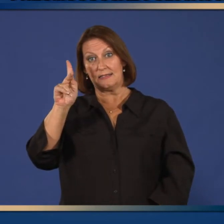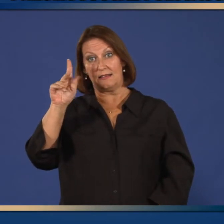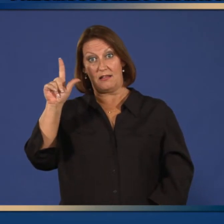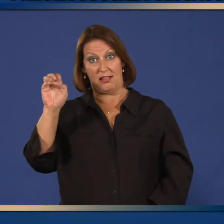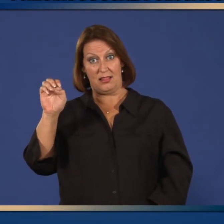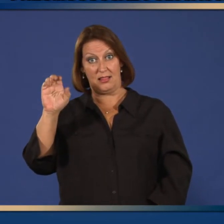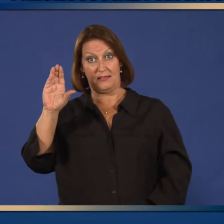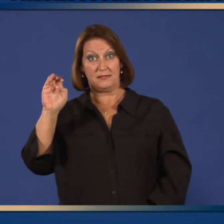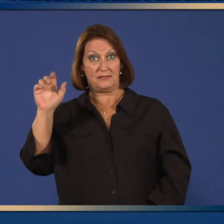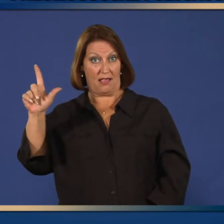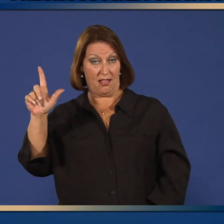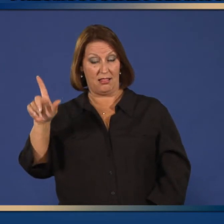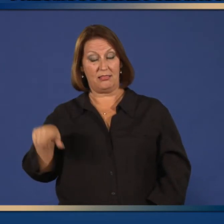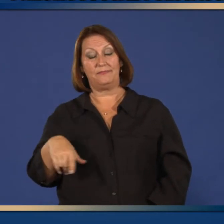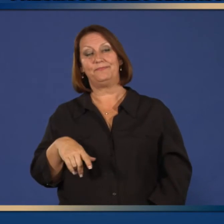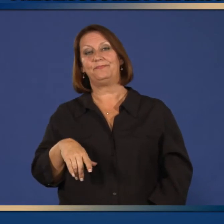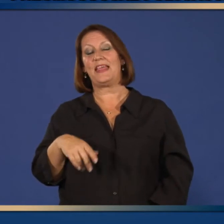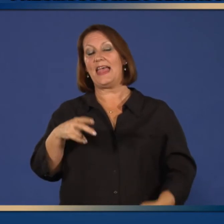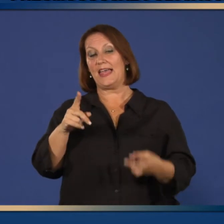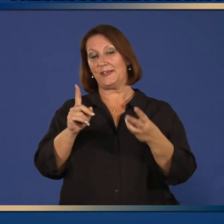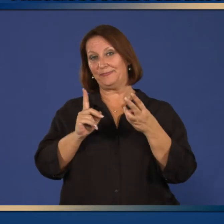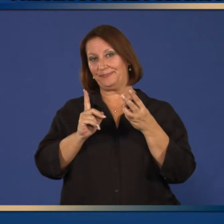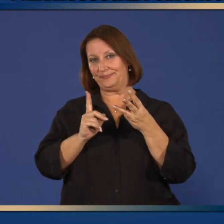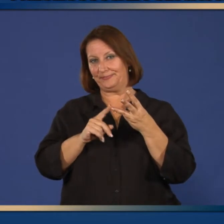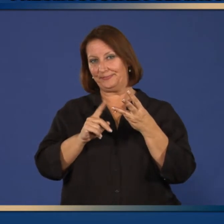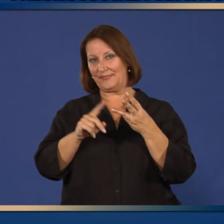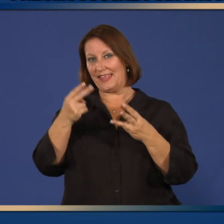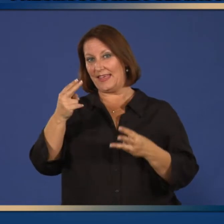have sickle cell disease,